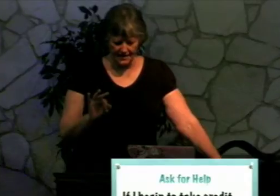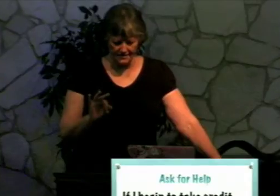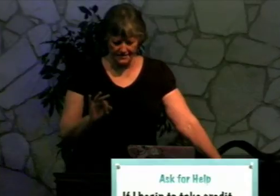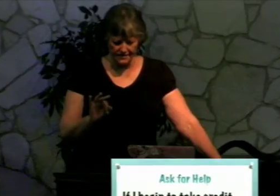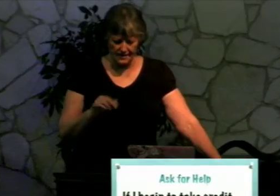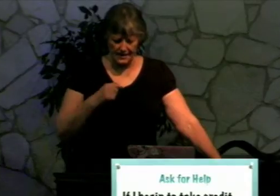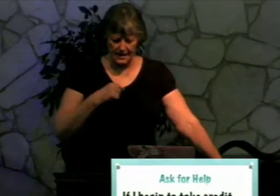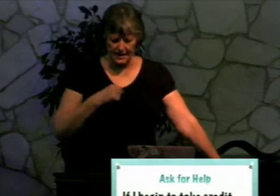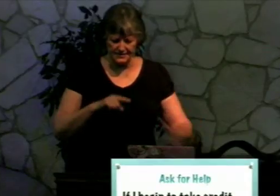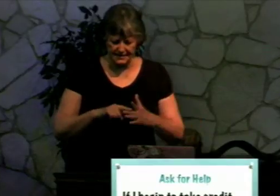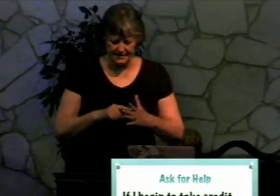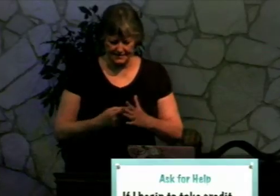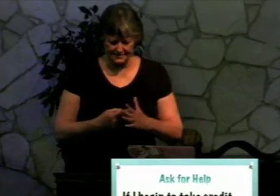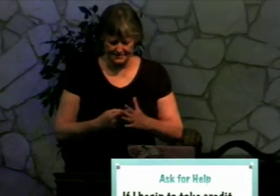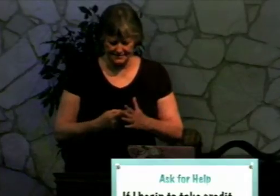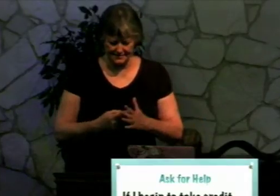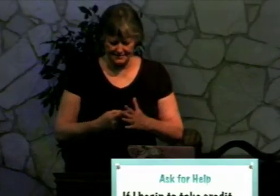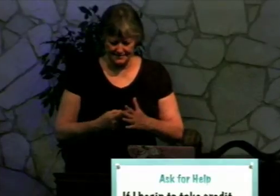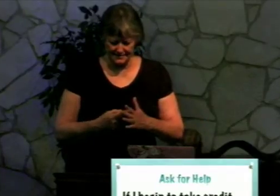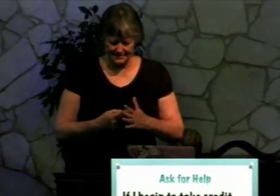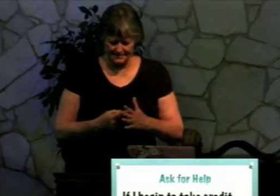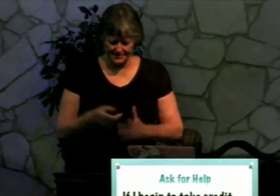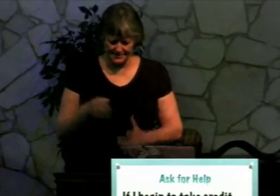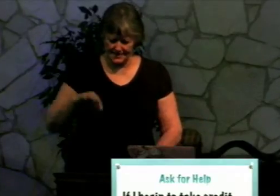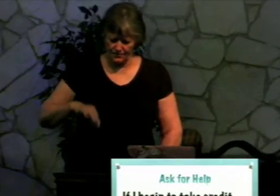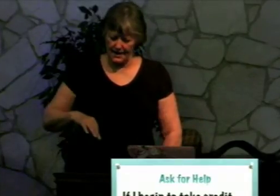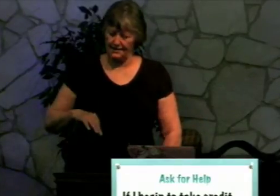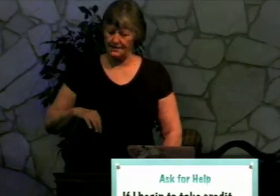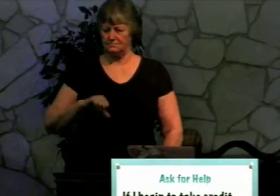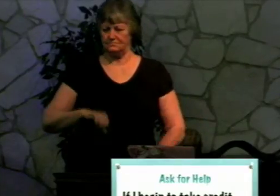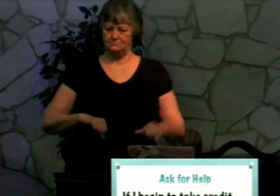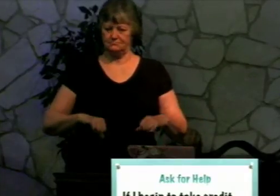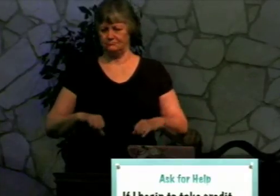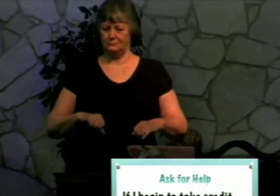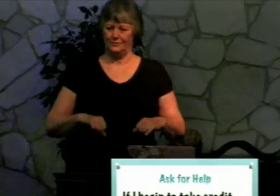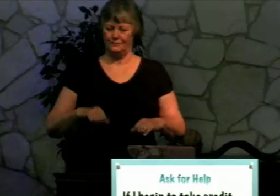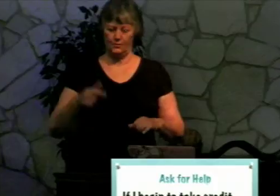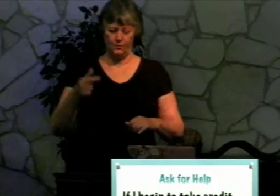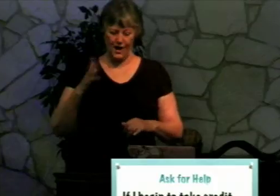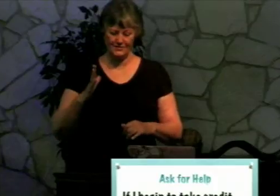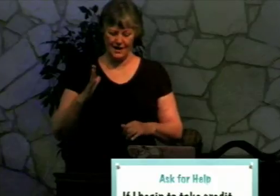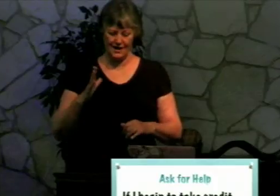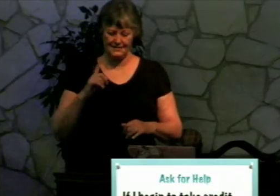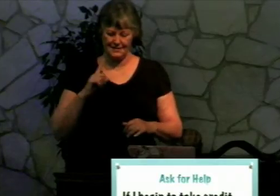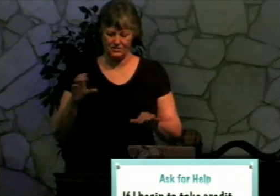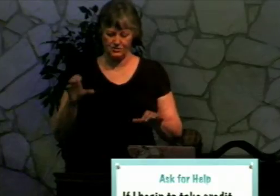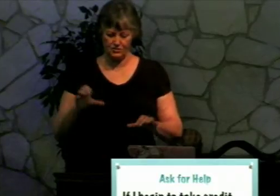If I begin to take credit for what God is